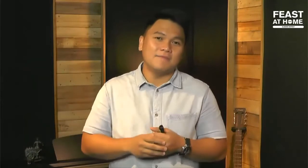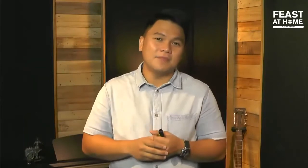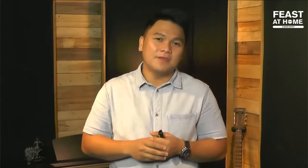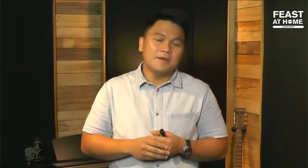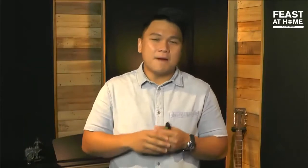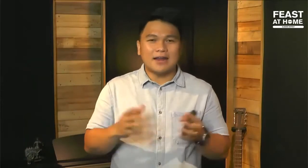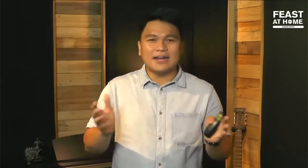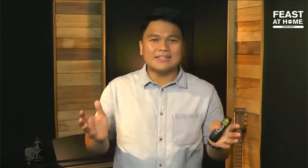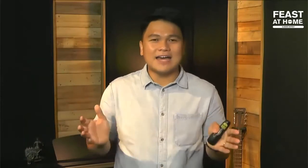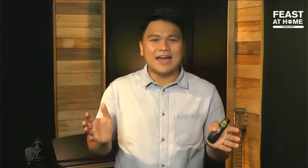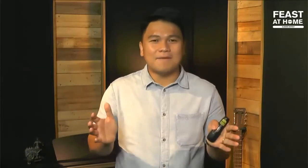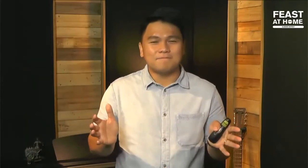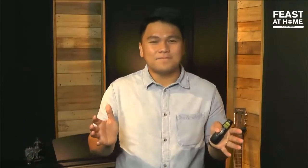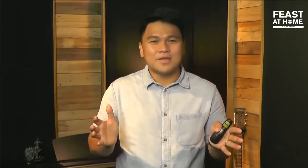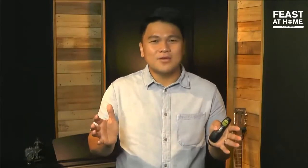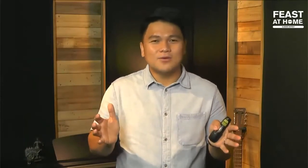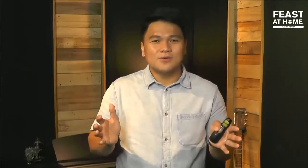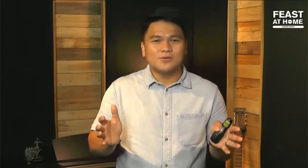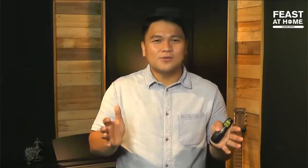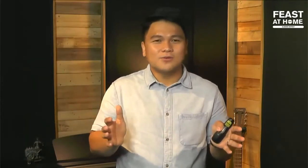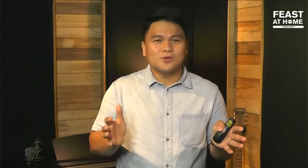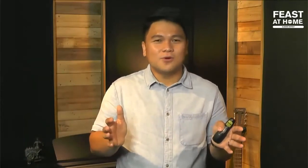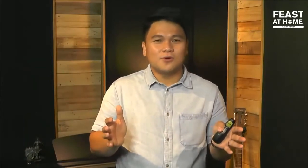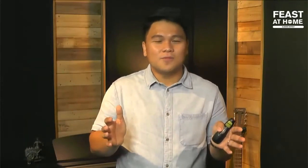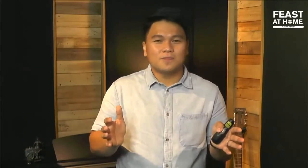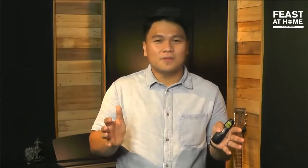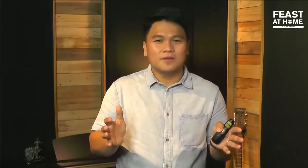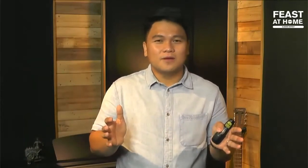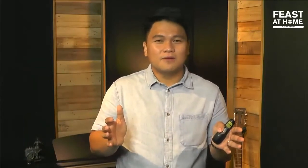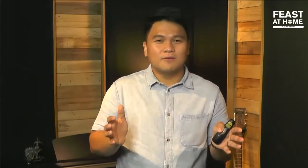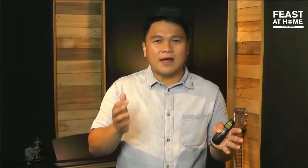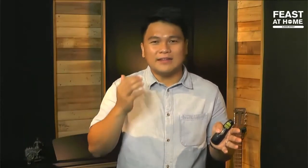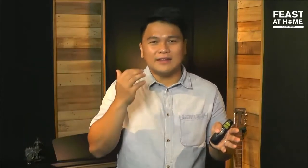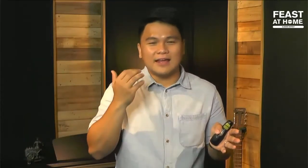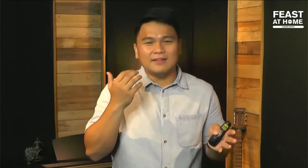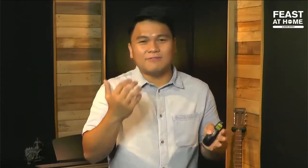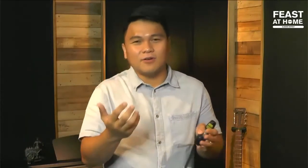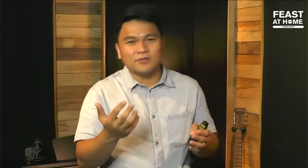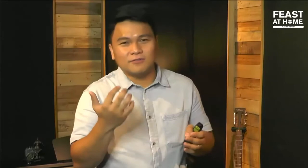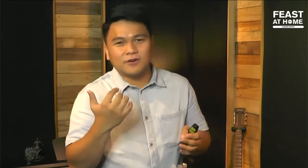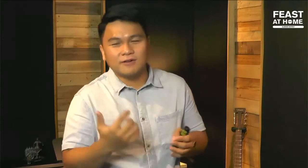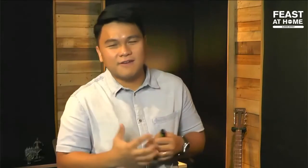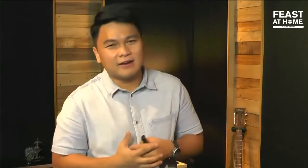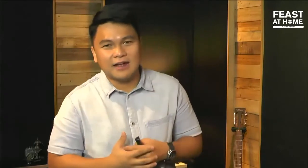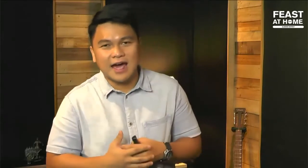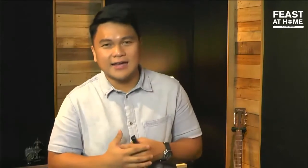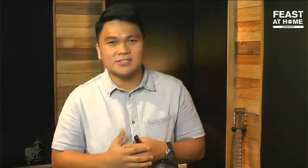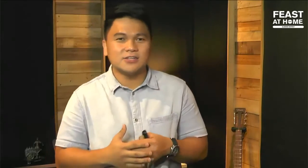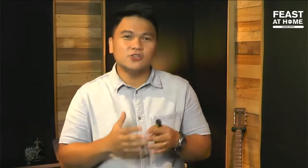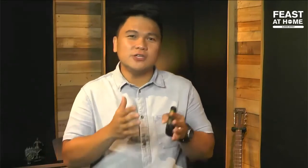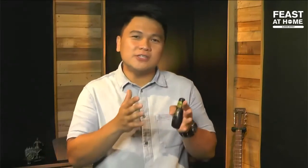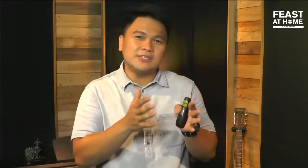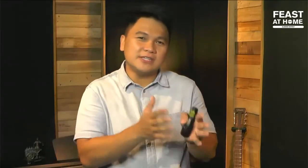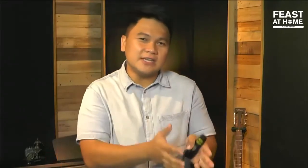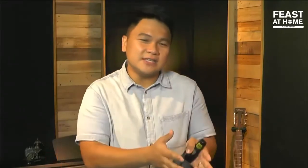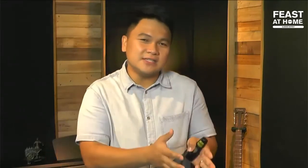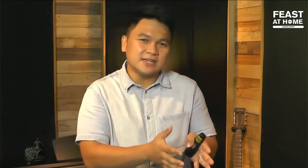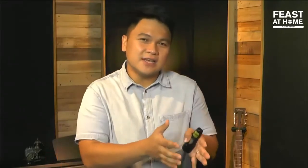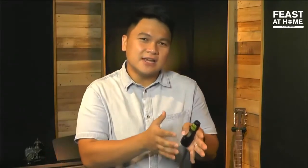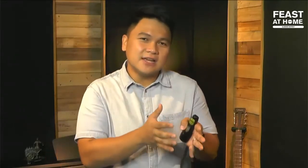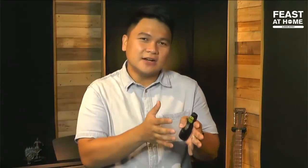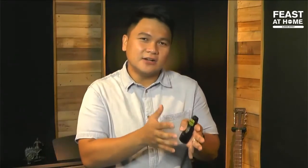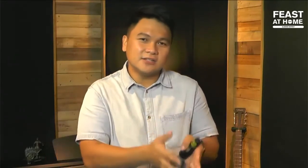ugali. Parang nasayang. So, right in front of her very eyes, she